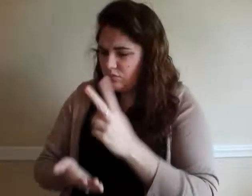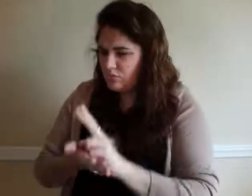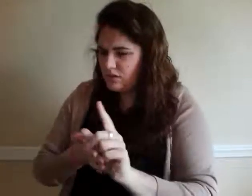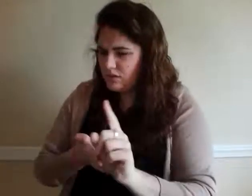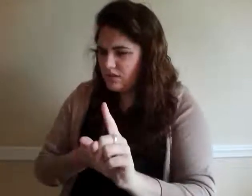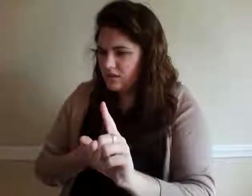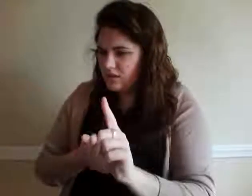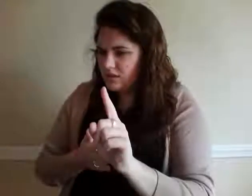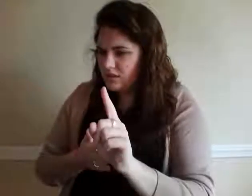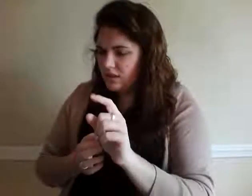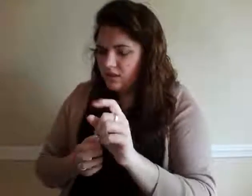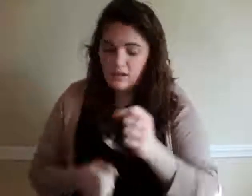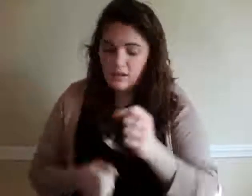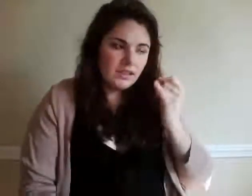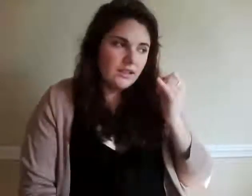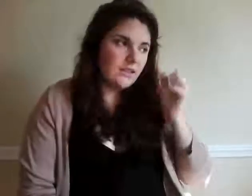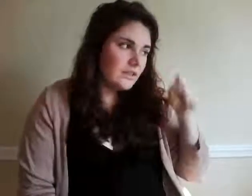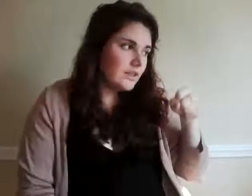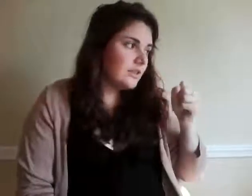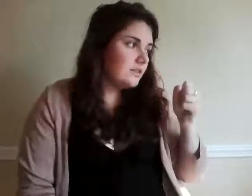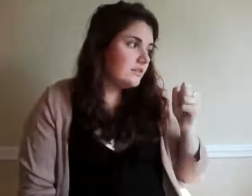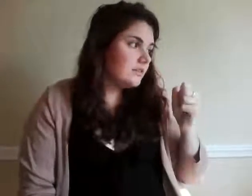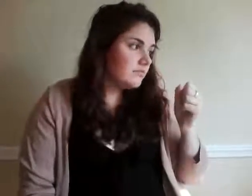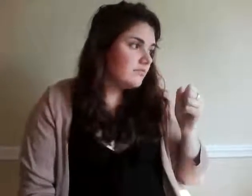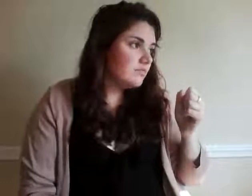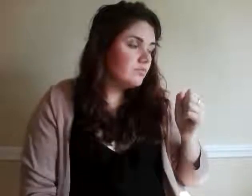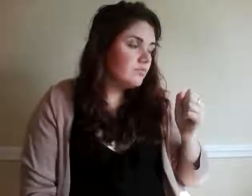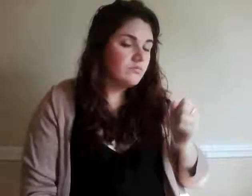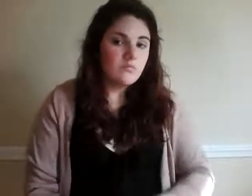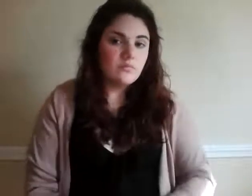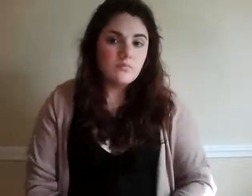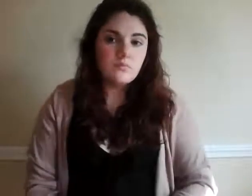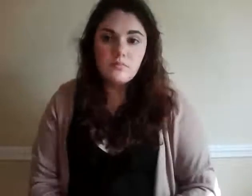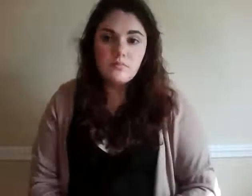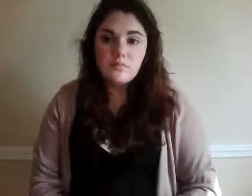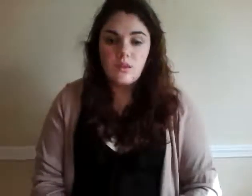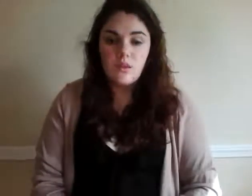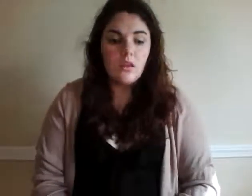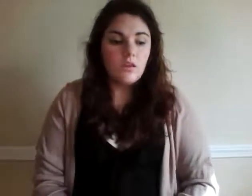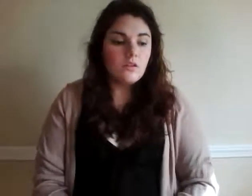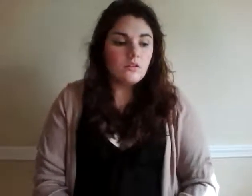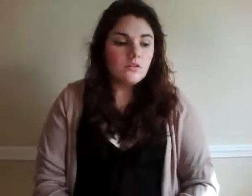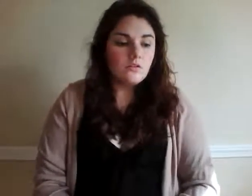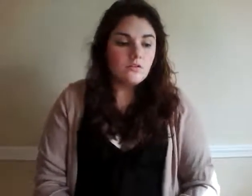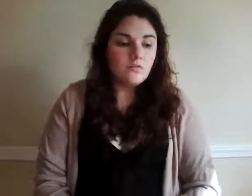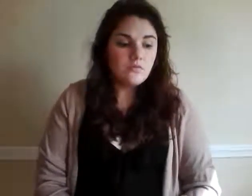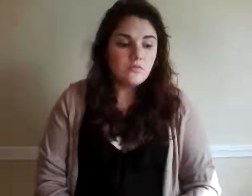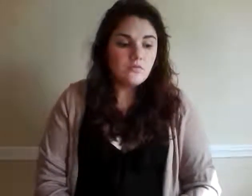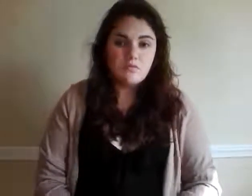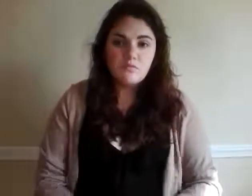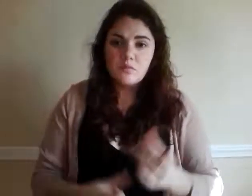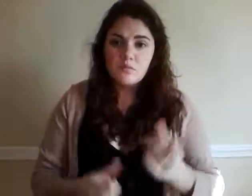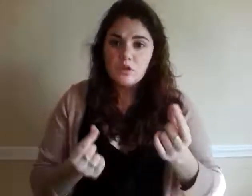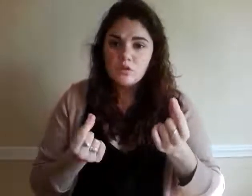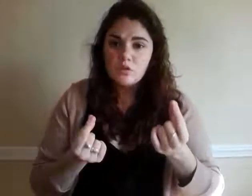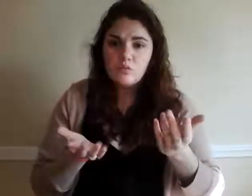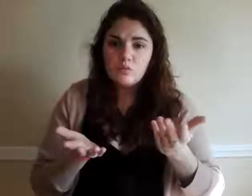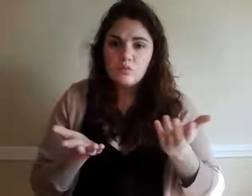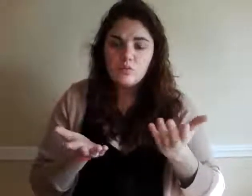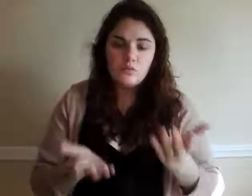yes. Just twice a week. Right. Well, what we can do, and I don't want to keep on prolonging meetings, but one of the things we could do is take a look